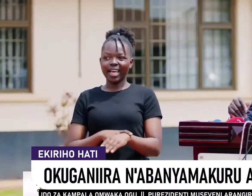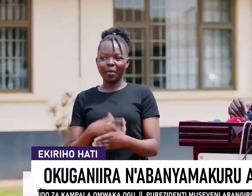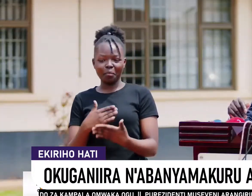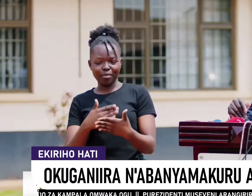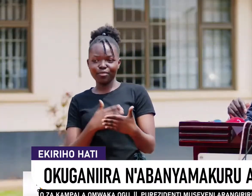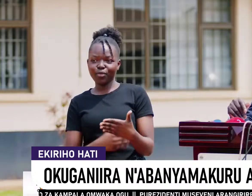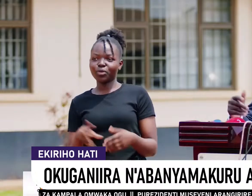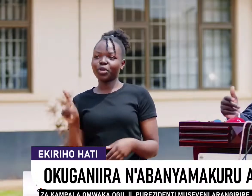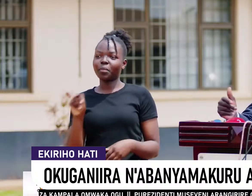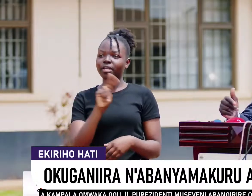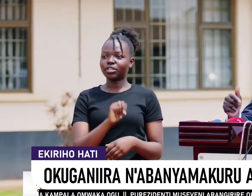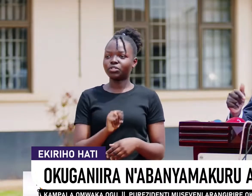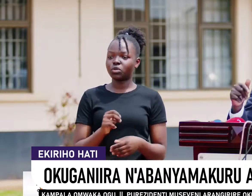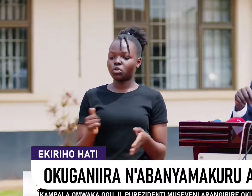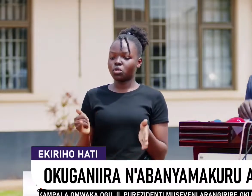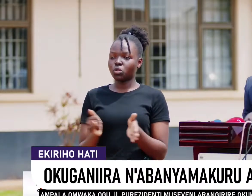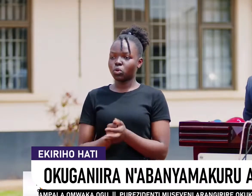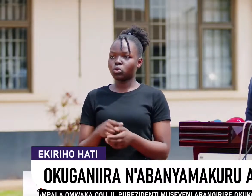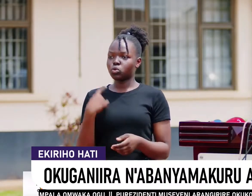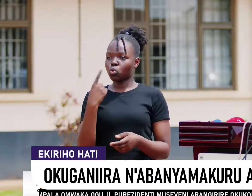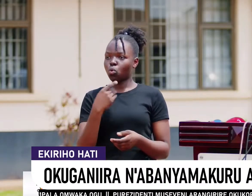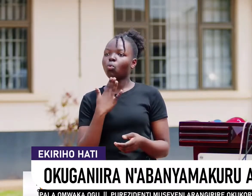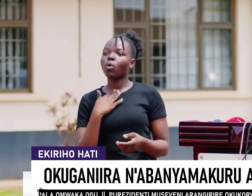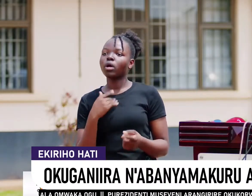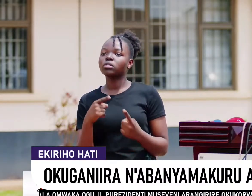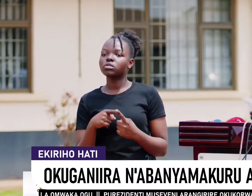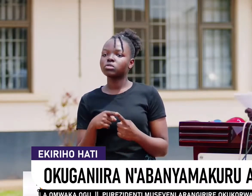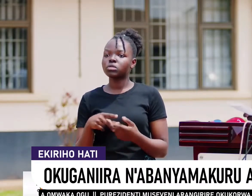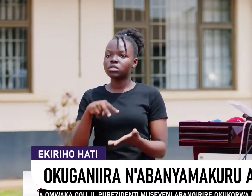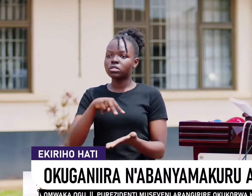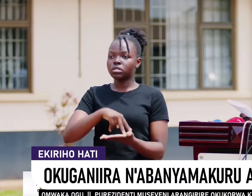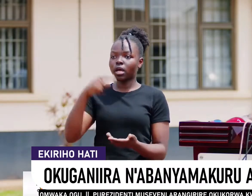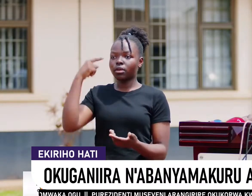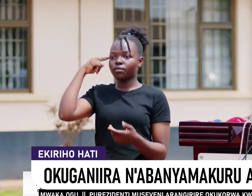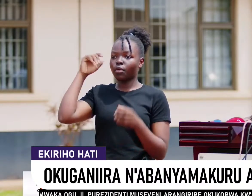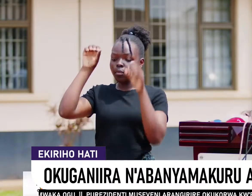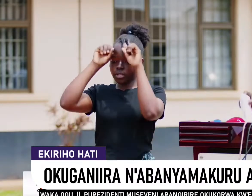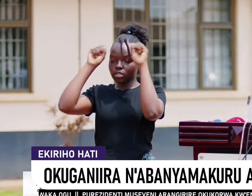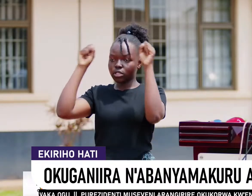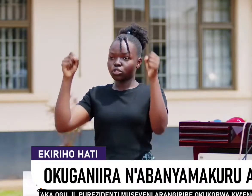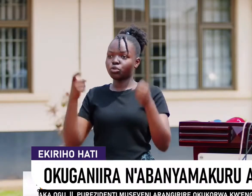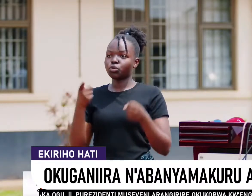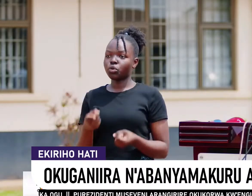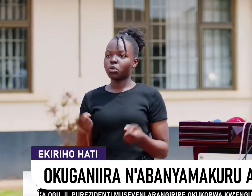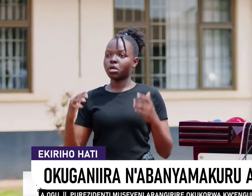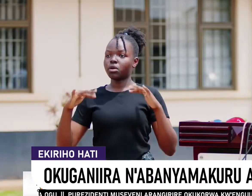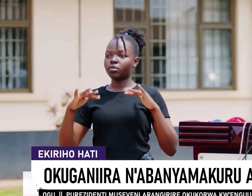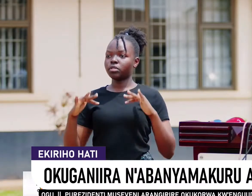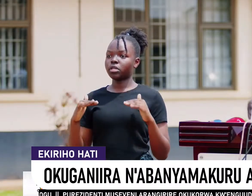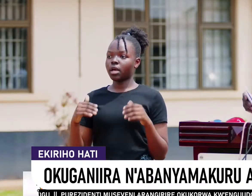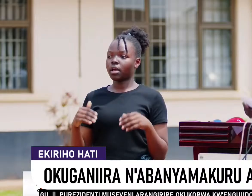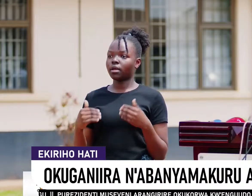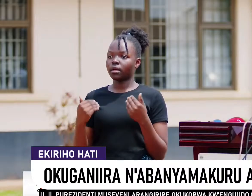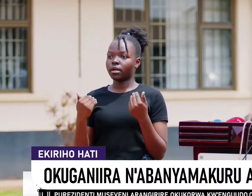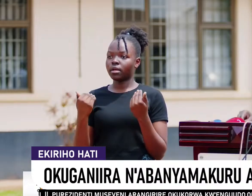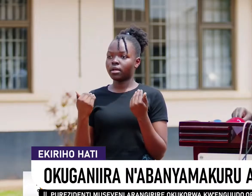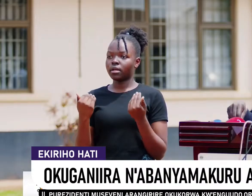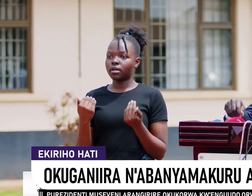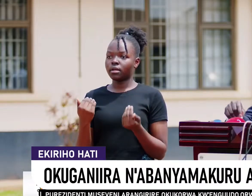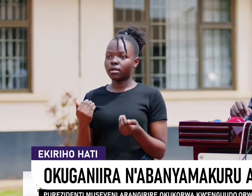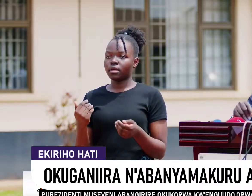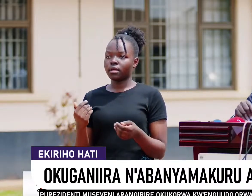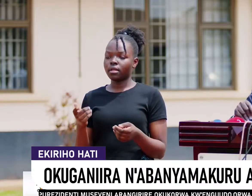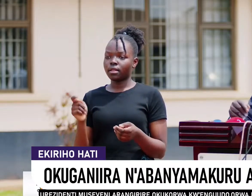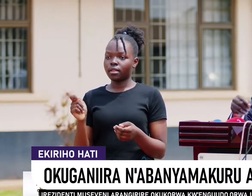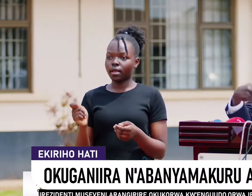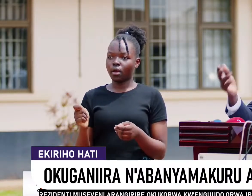nomination. Those who want to contest for presidential, they can retire or resign from the offices, public offices they are